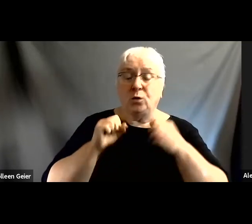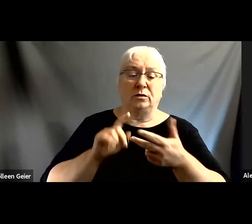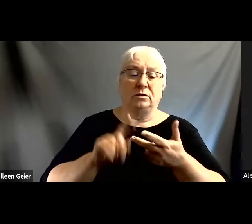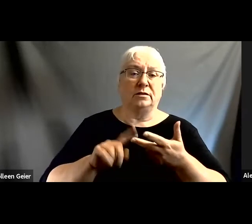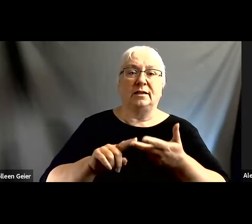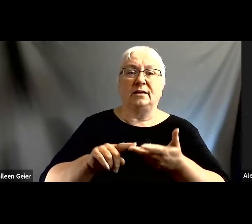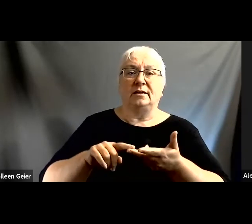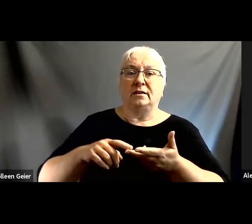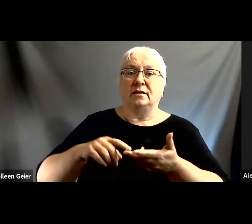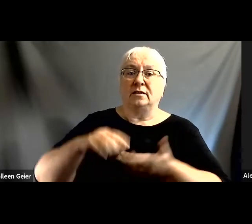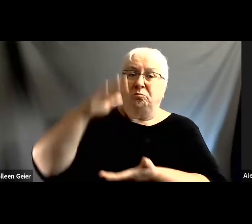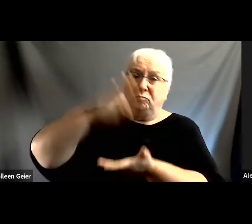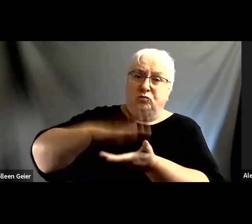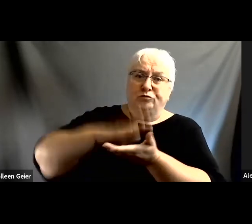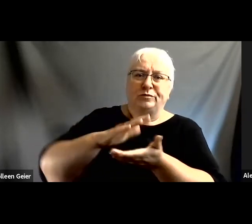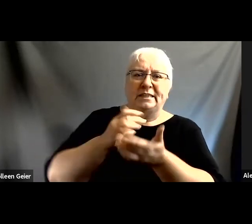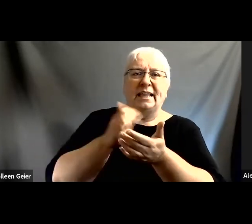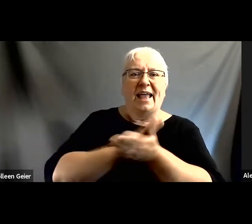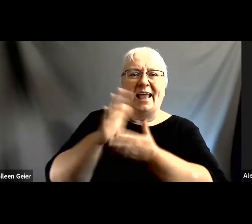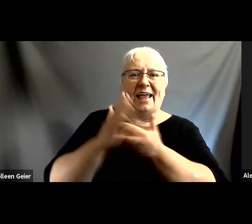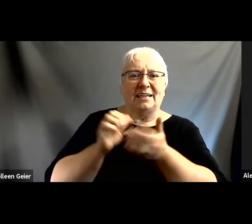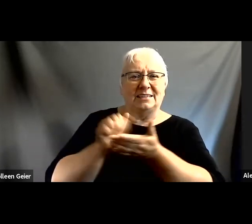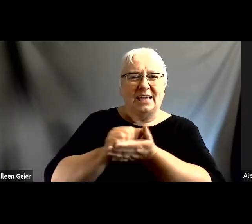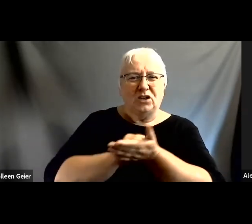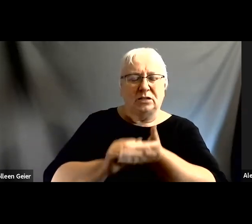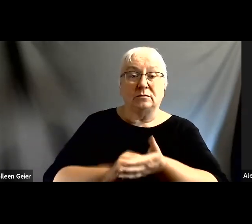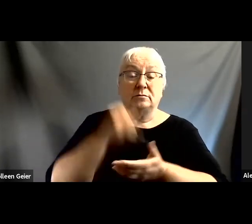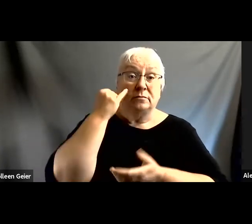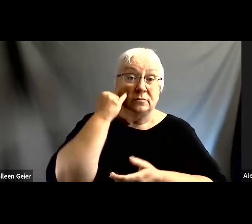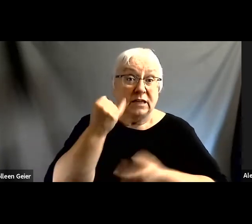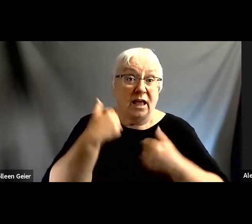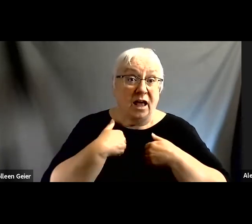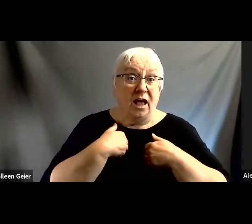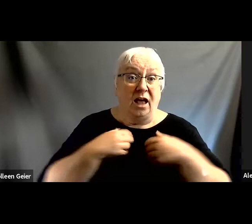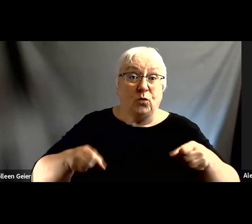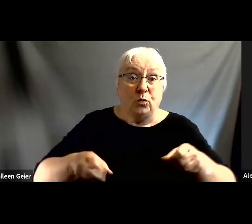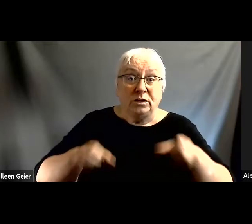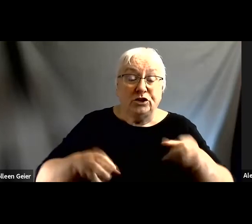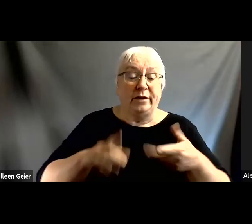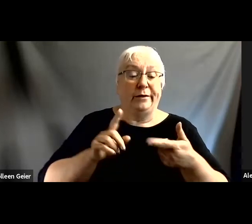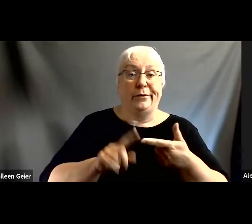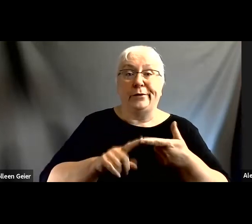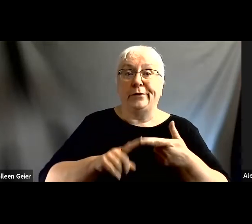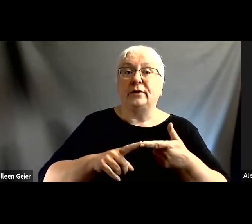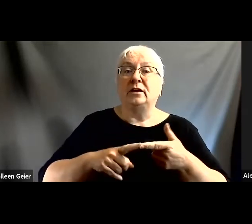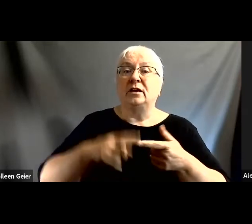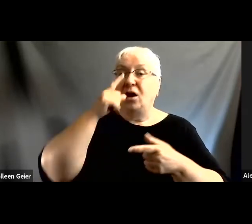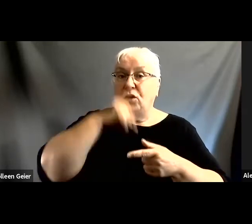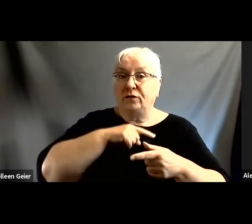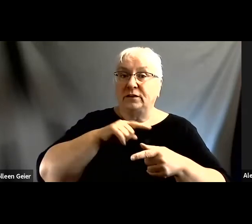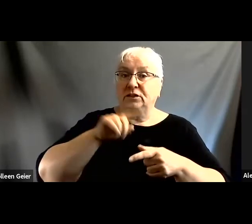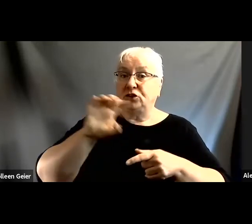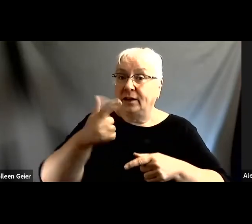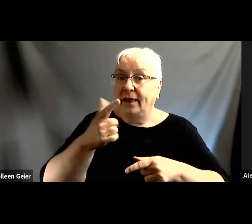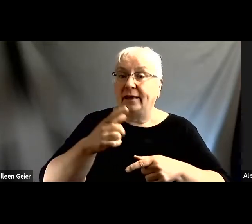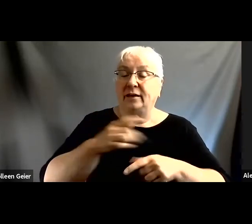sanitizer. Imagine those that utilize wheelchairs, prosthetics, or service animals. Fighting crowds and